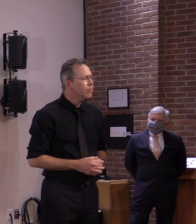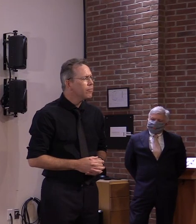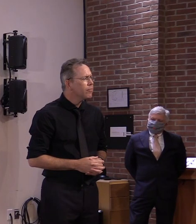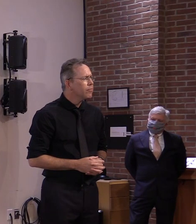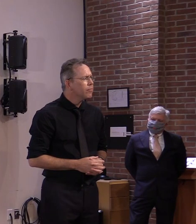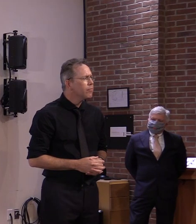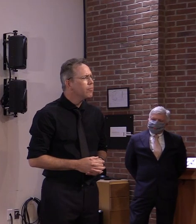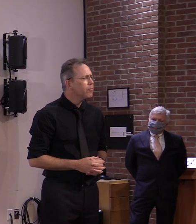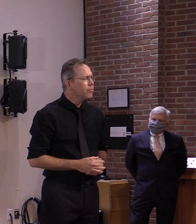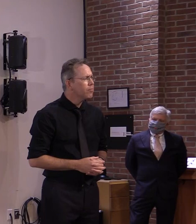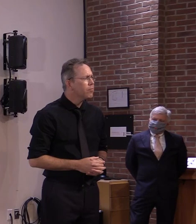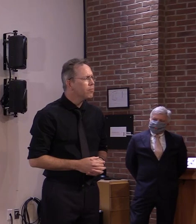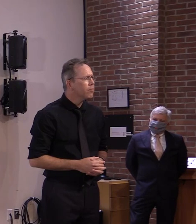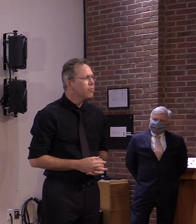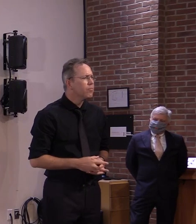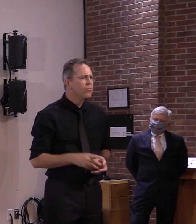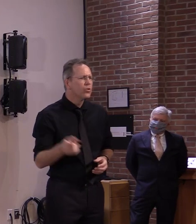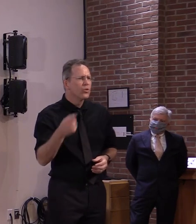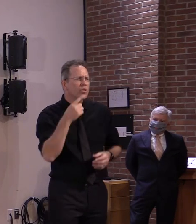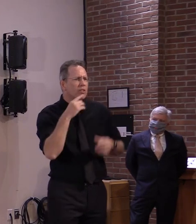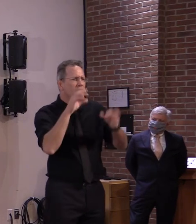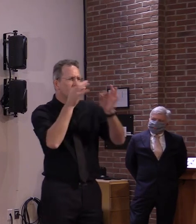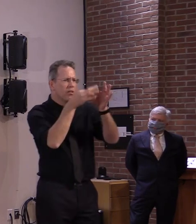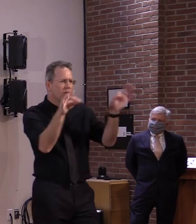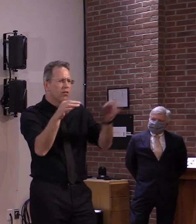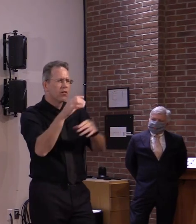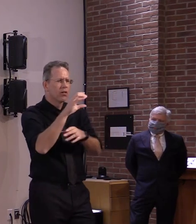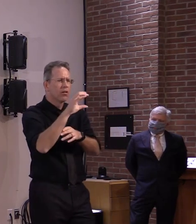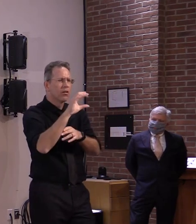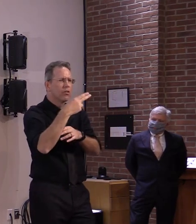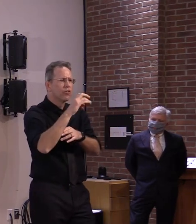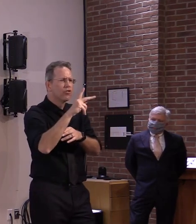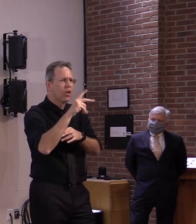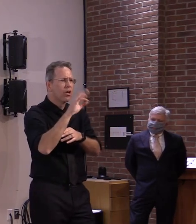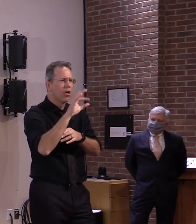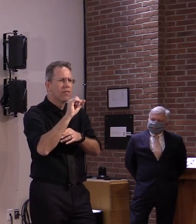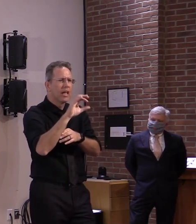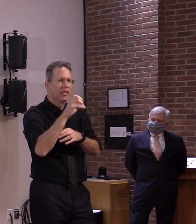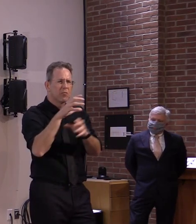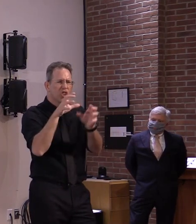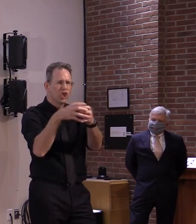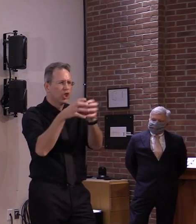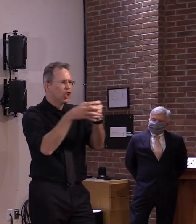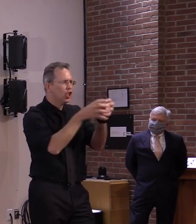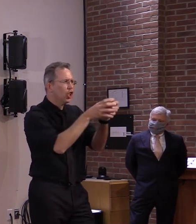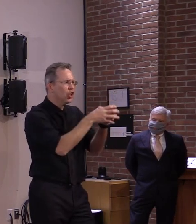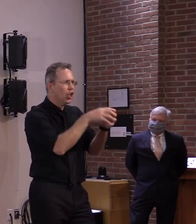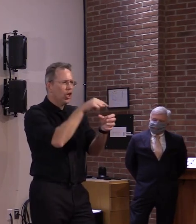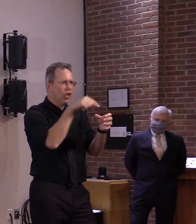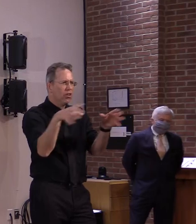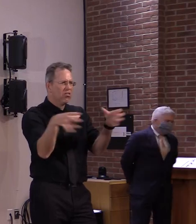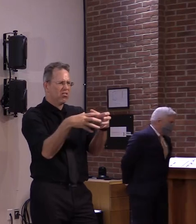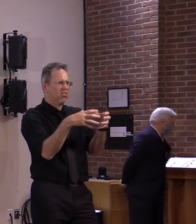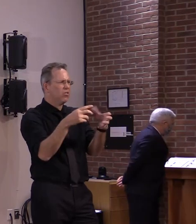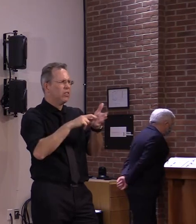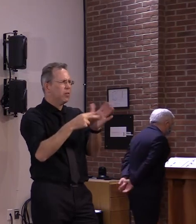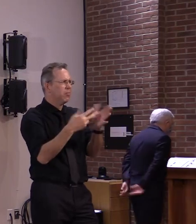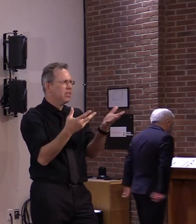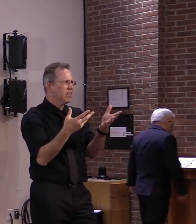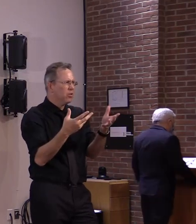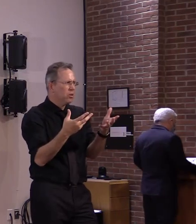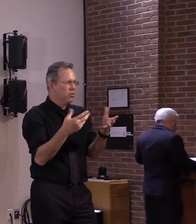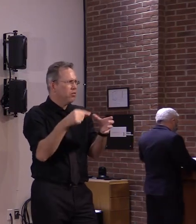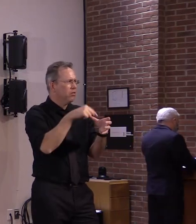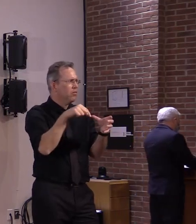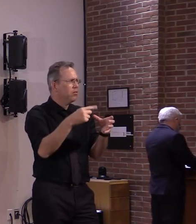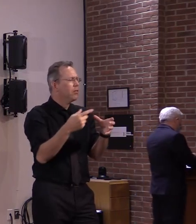situations. What do you mean by 42 situations? Can you be specific to tell Vermonters what you really mean? Absolutely. Those